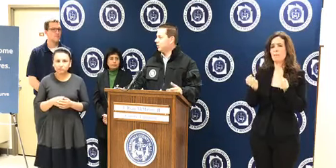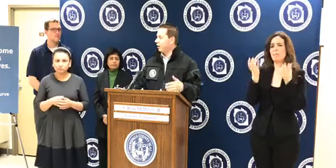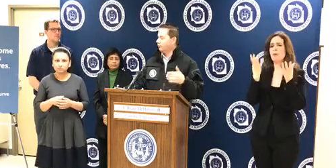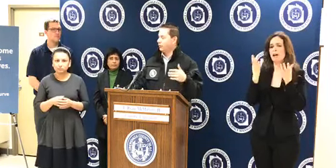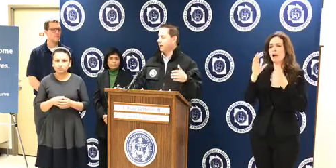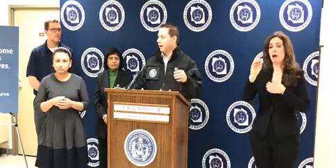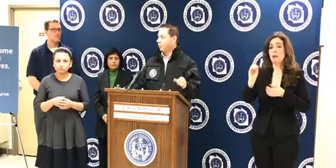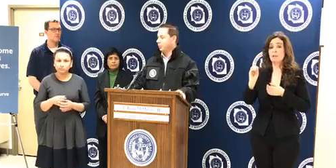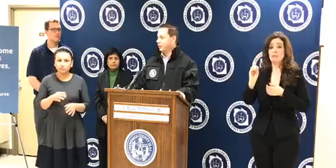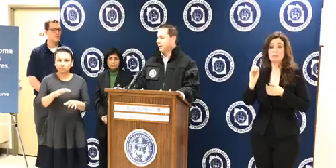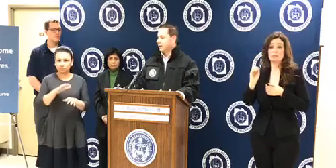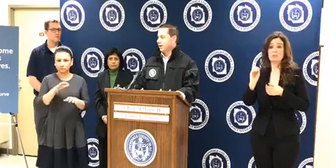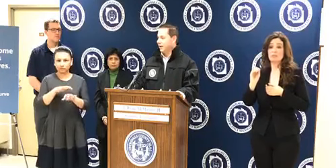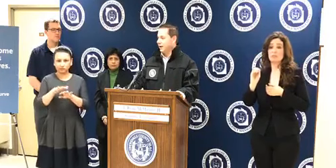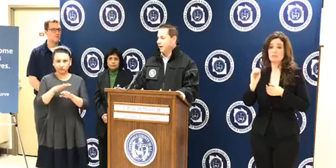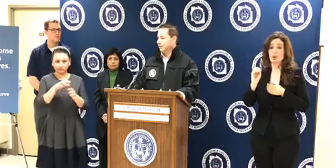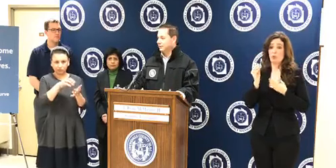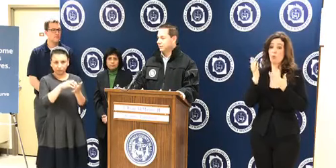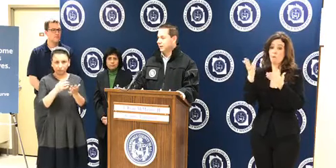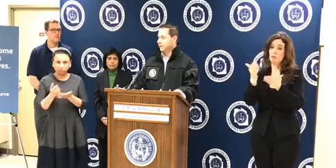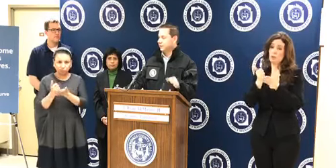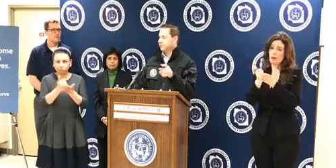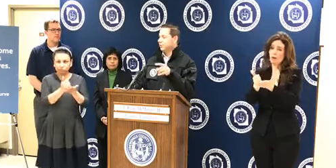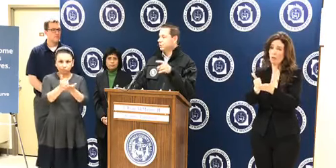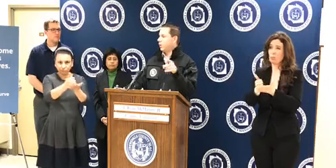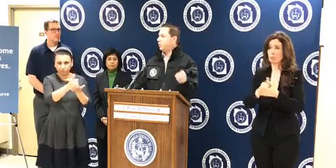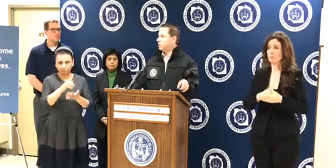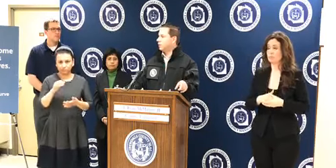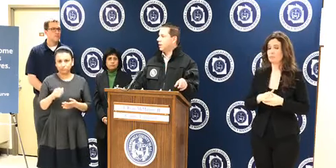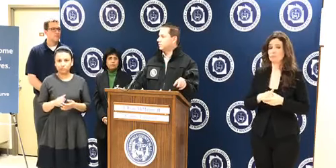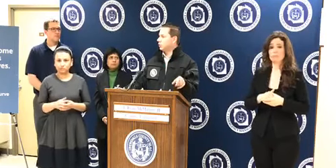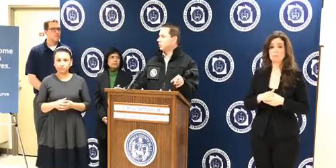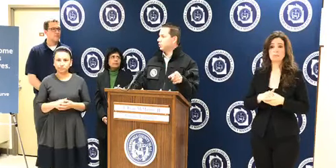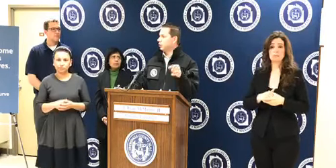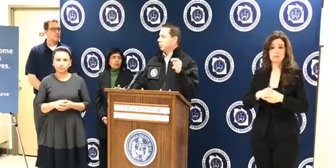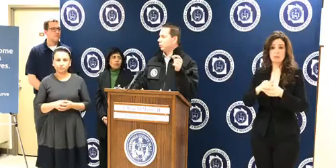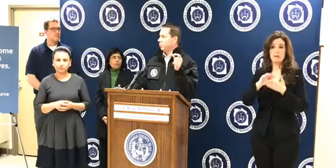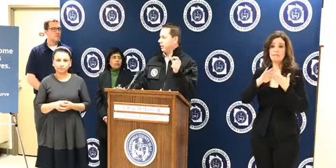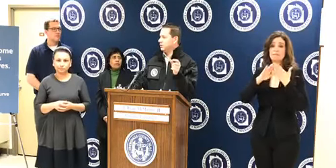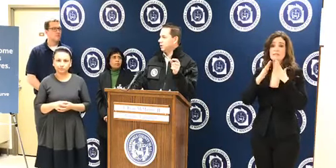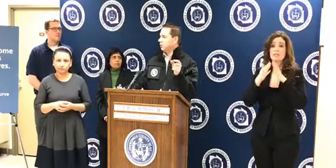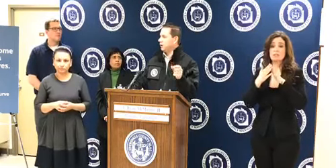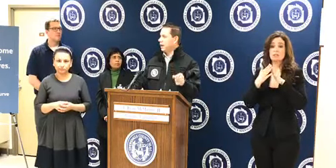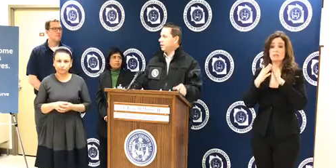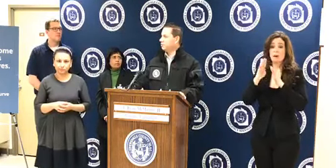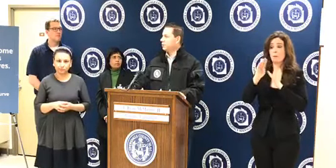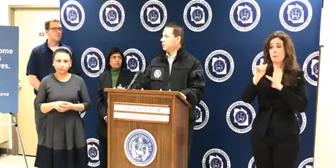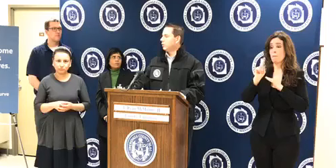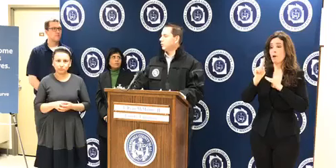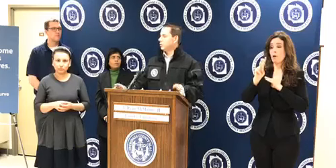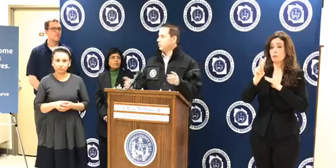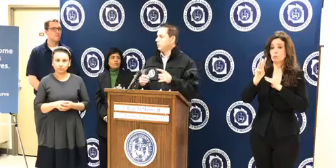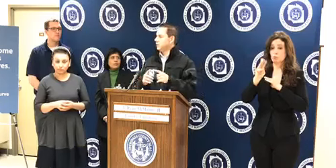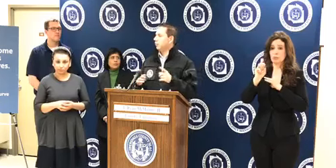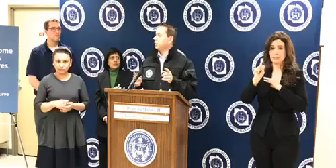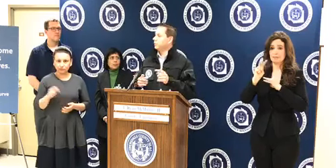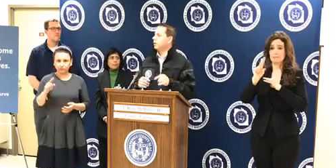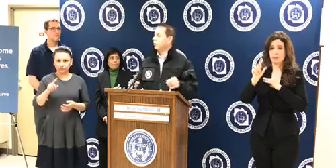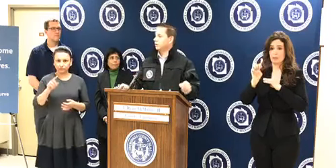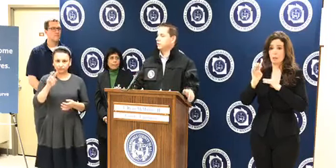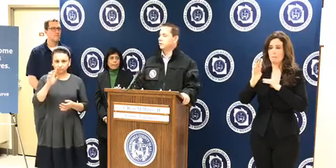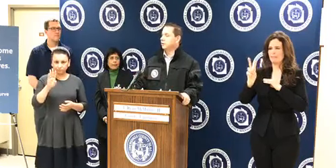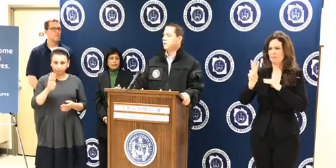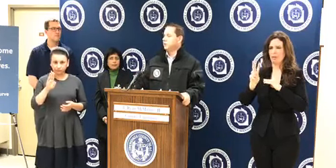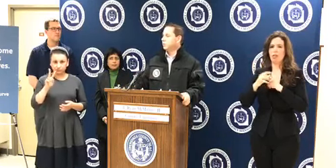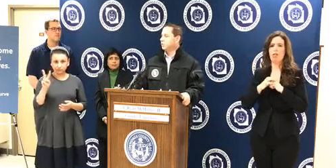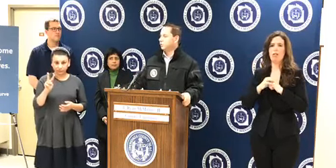partners offering to help. And I think the Village of Baldwinsville has a really cool page up right now where the community's helping each other.